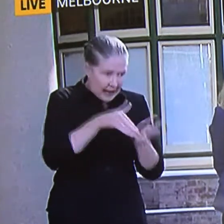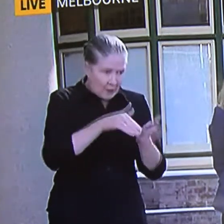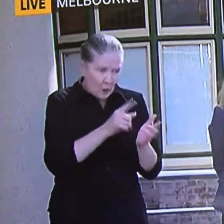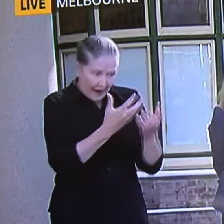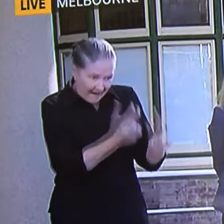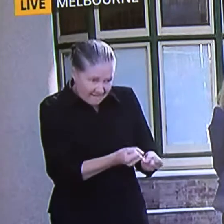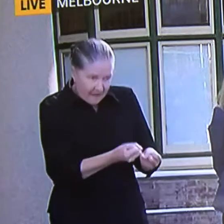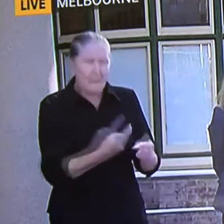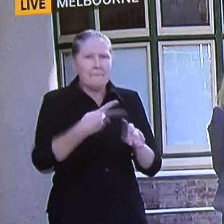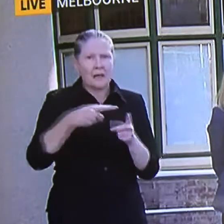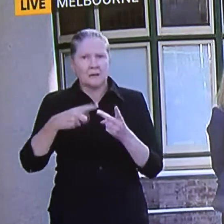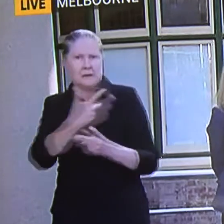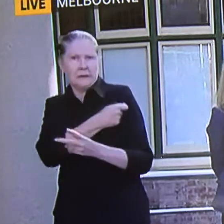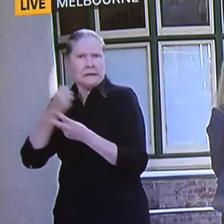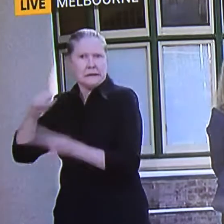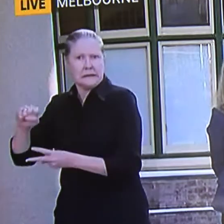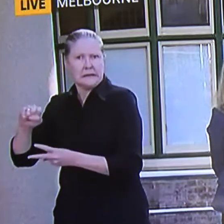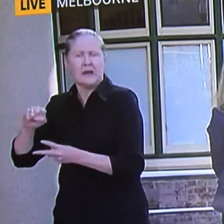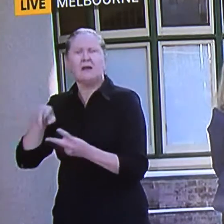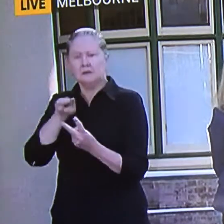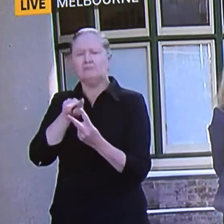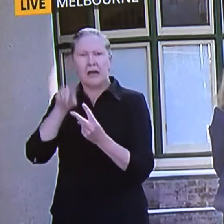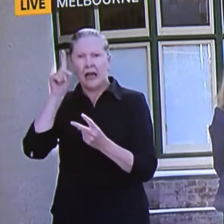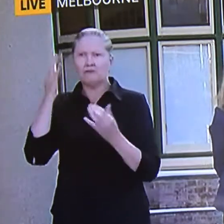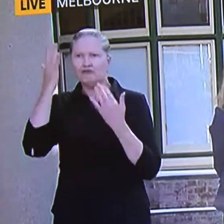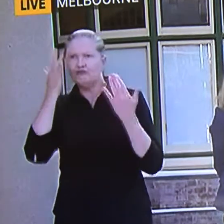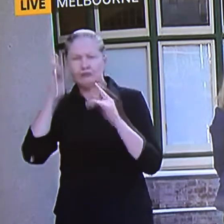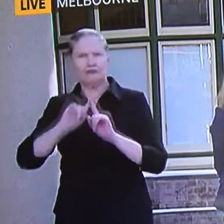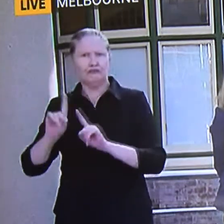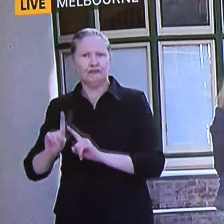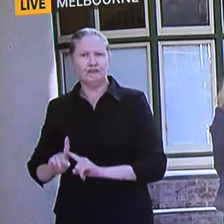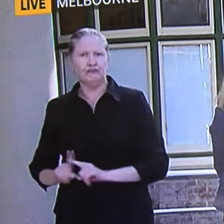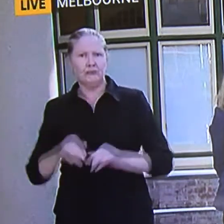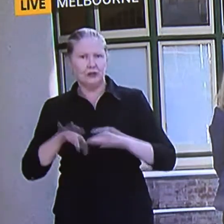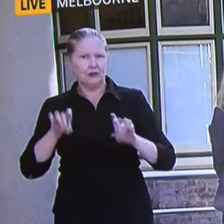and vaccines are all being considered in Australia.